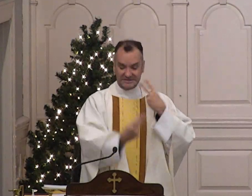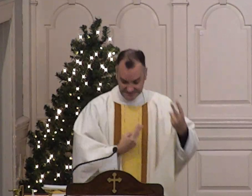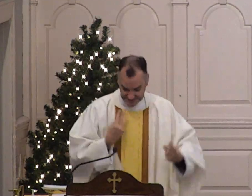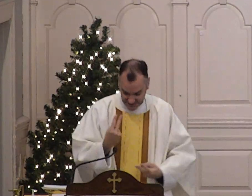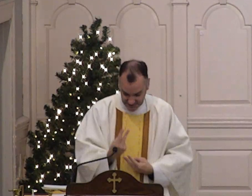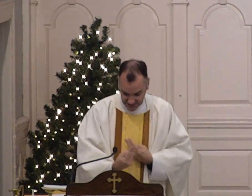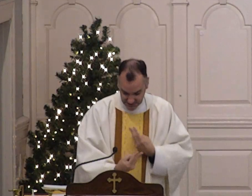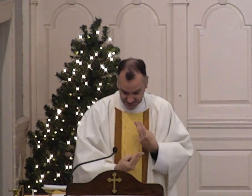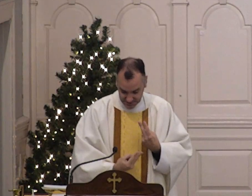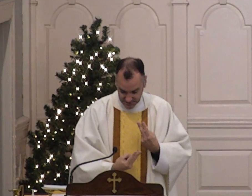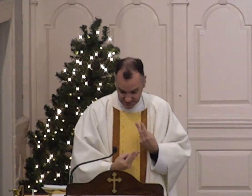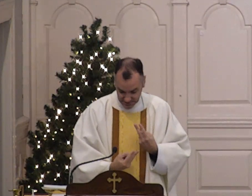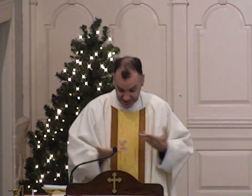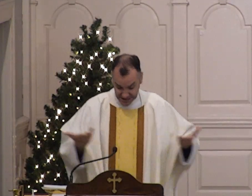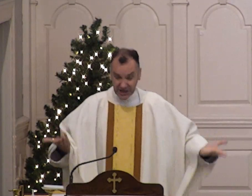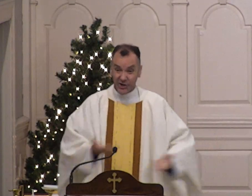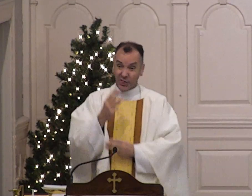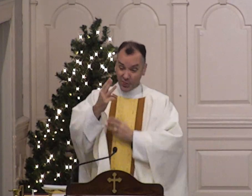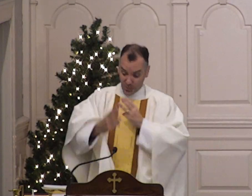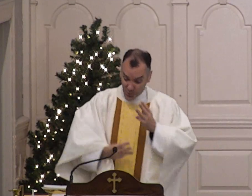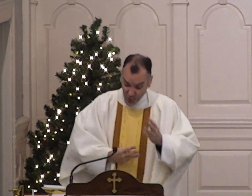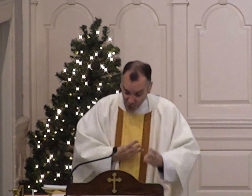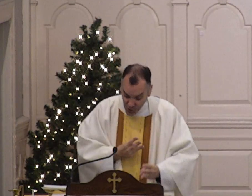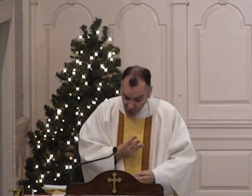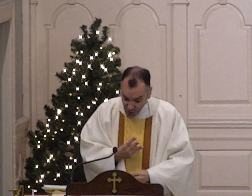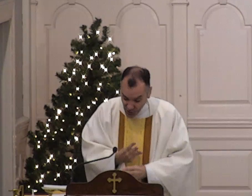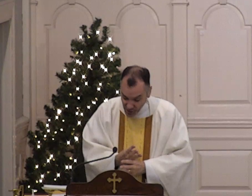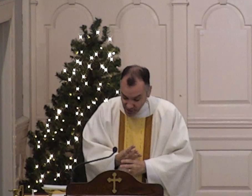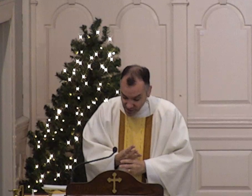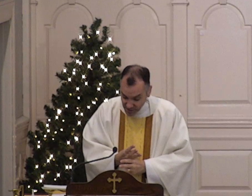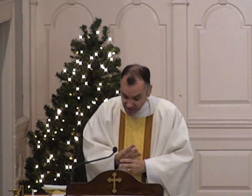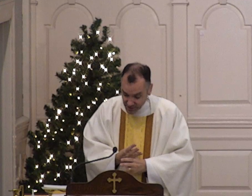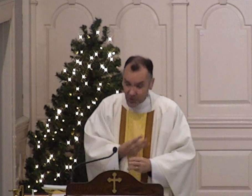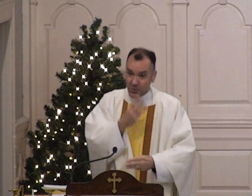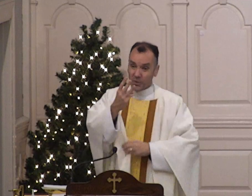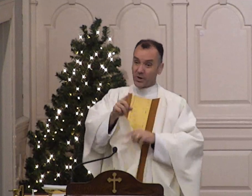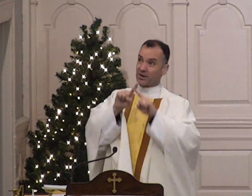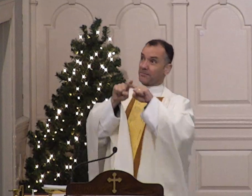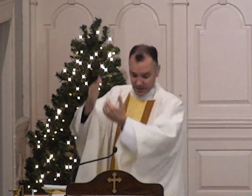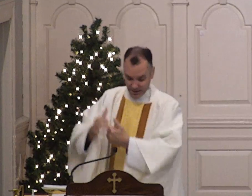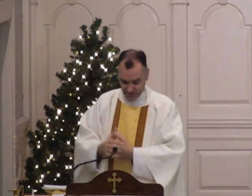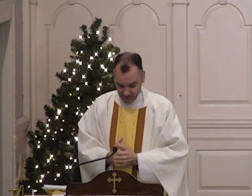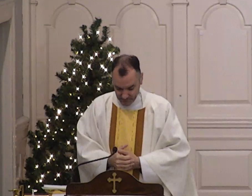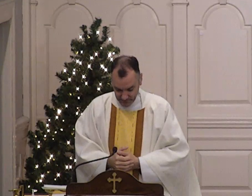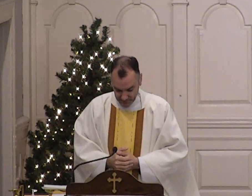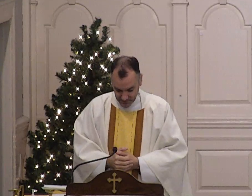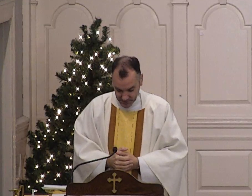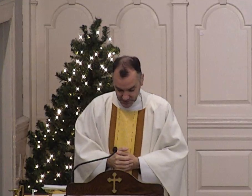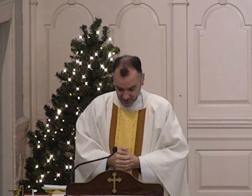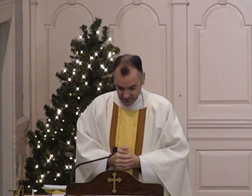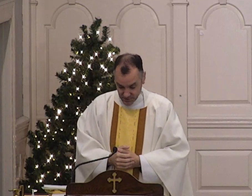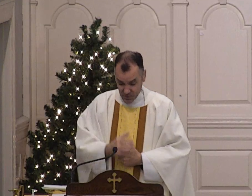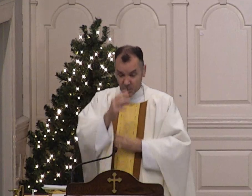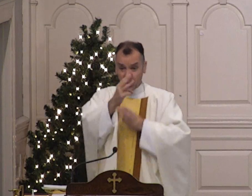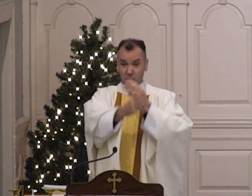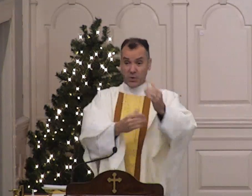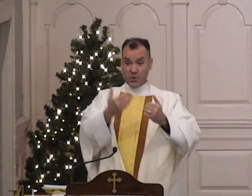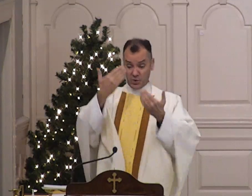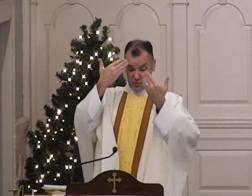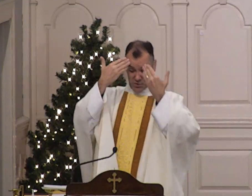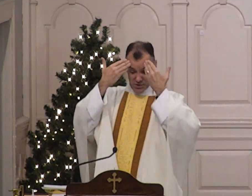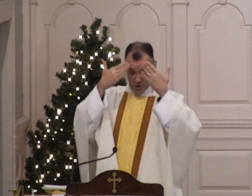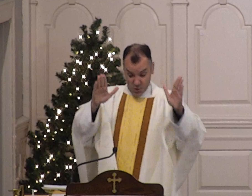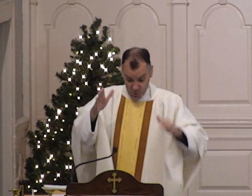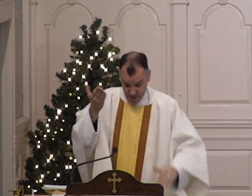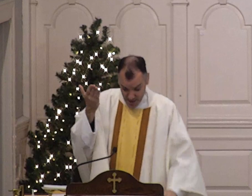He was in the world, and the world came to be through him. But